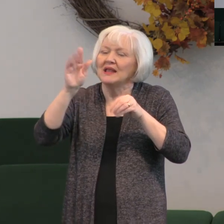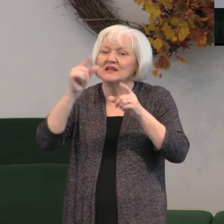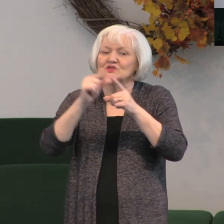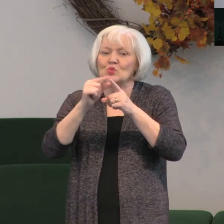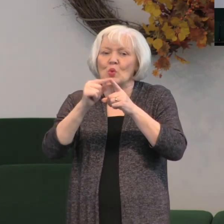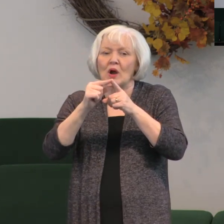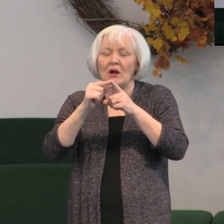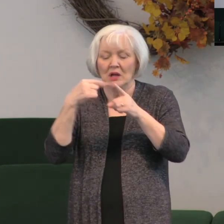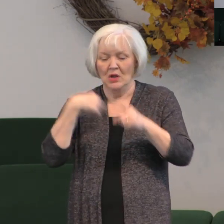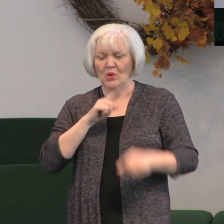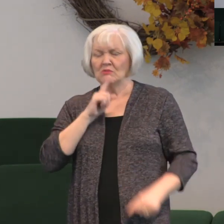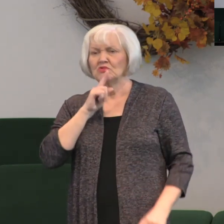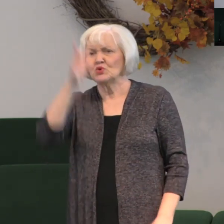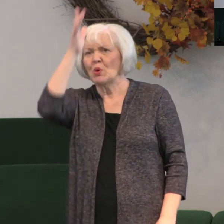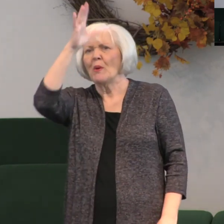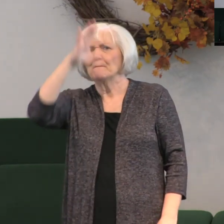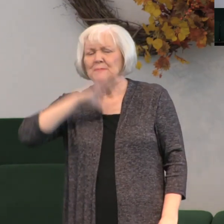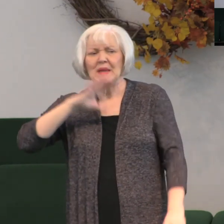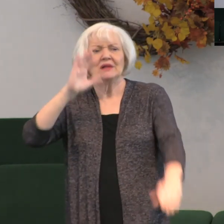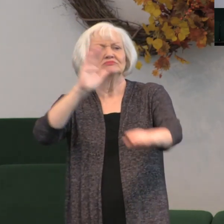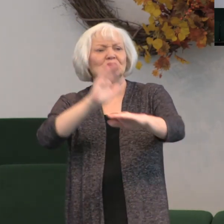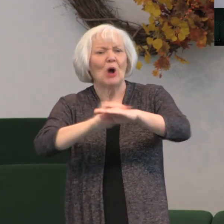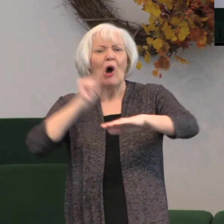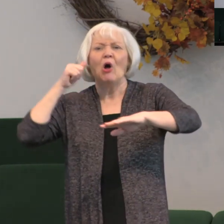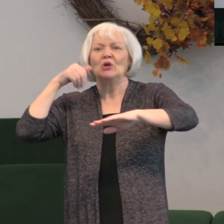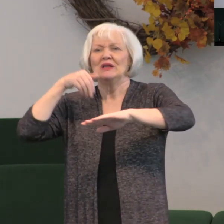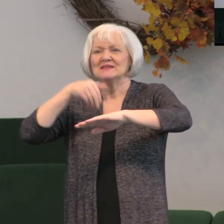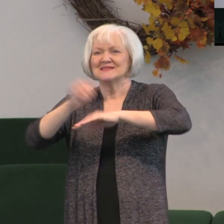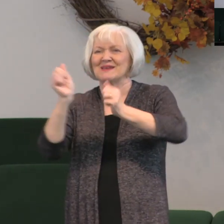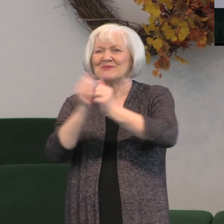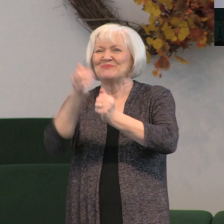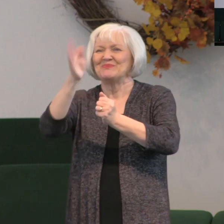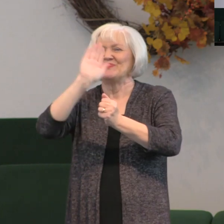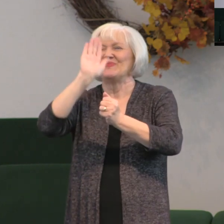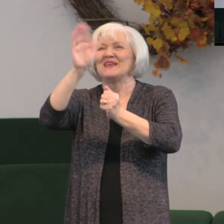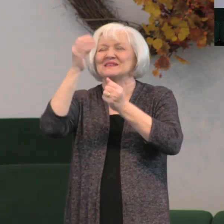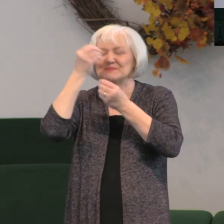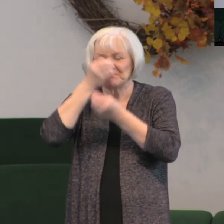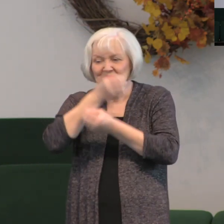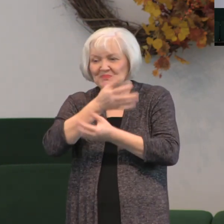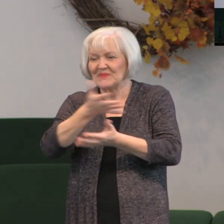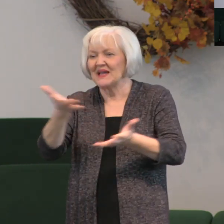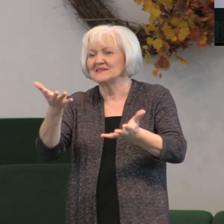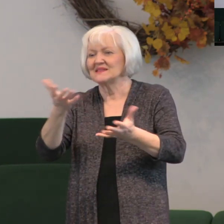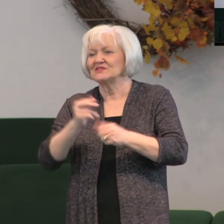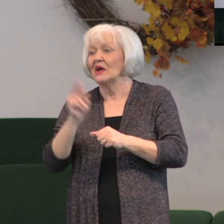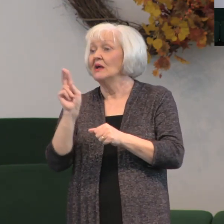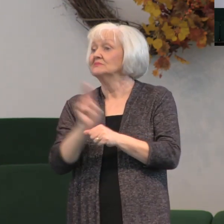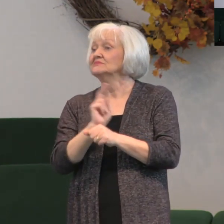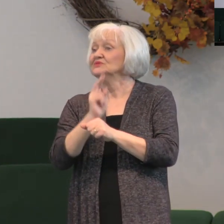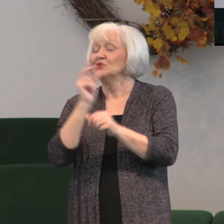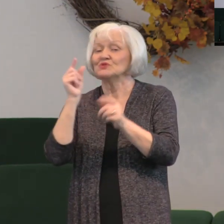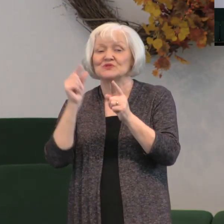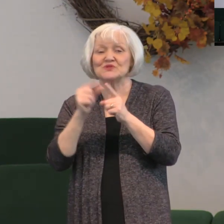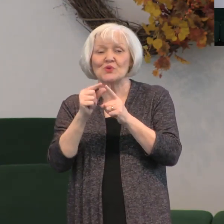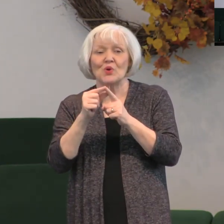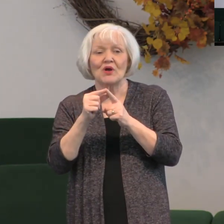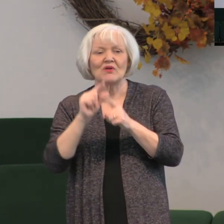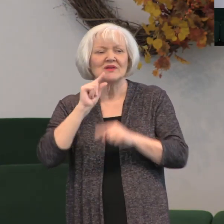commissioned by God and sent by God with a message he said he uses the word sincere